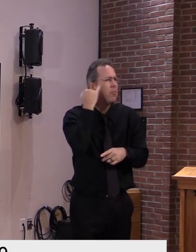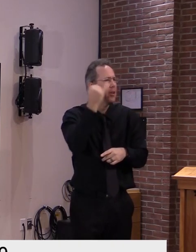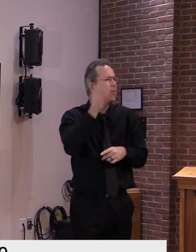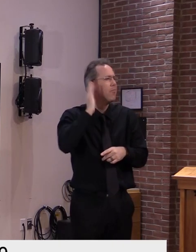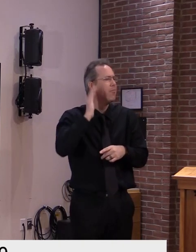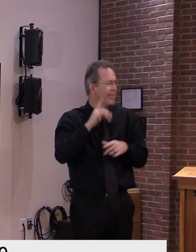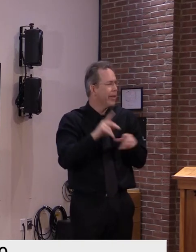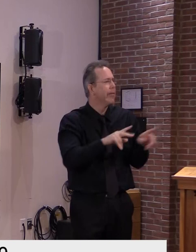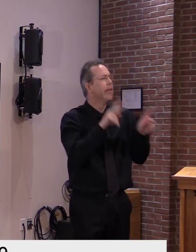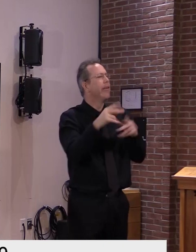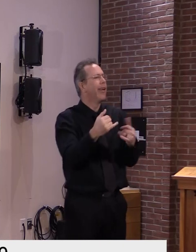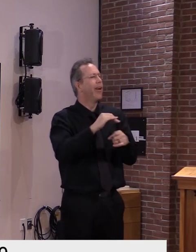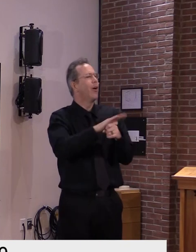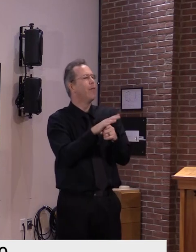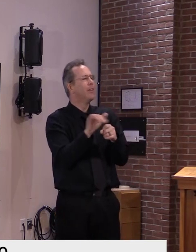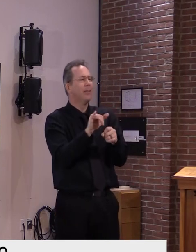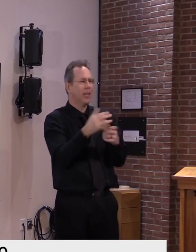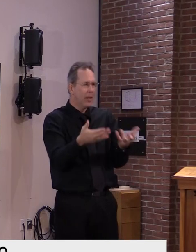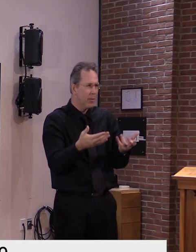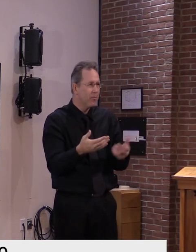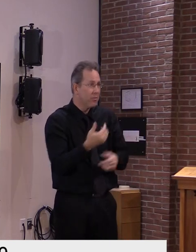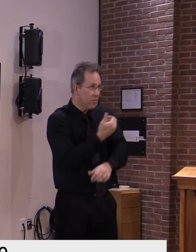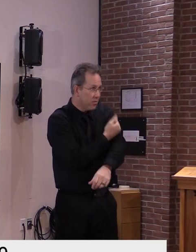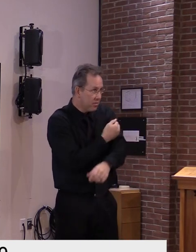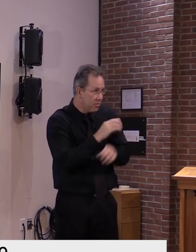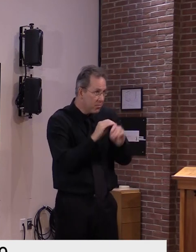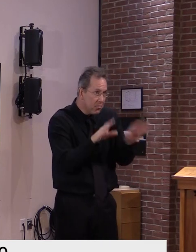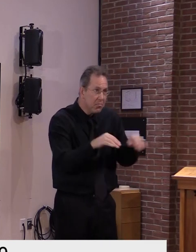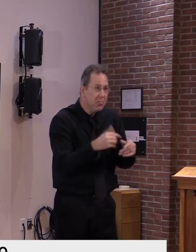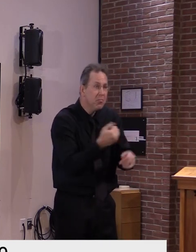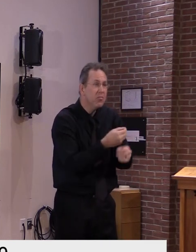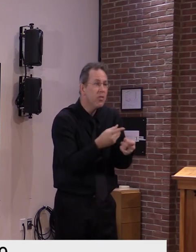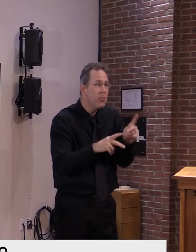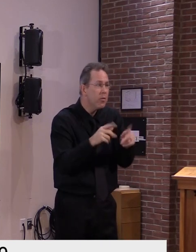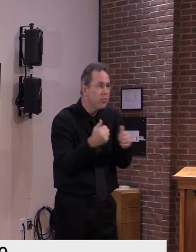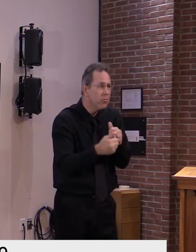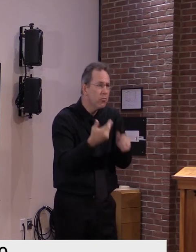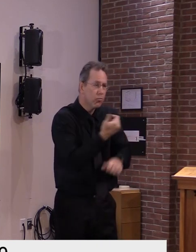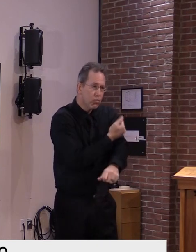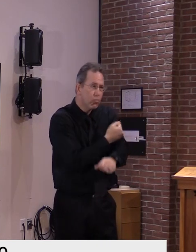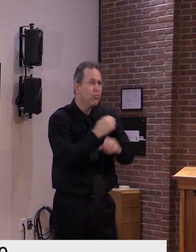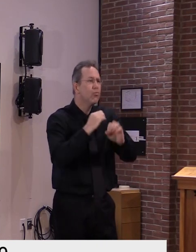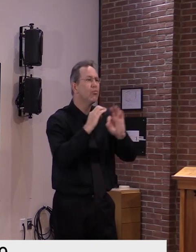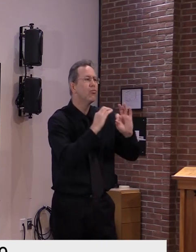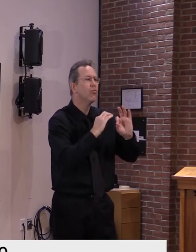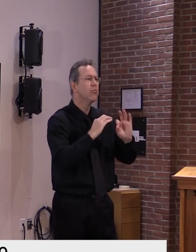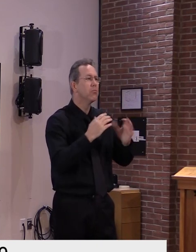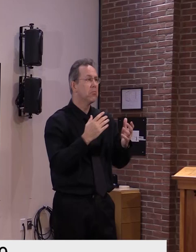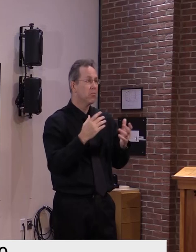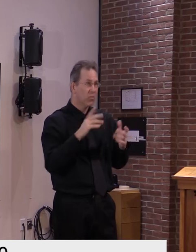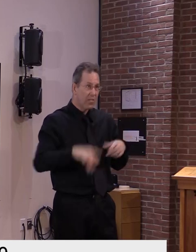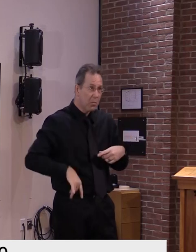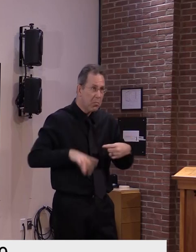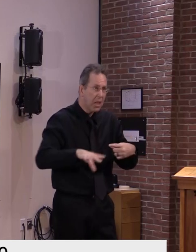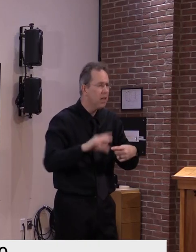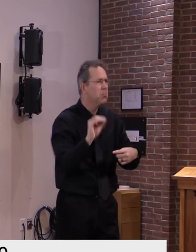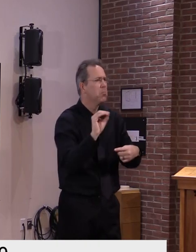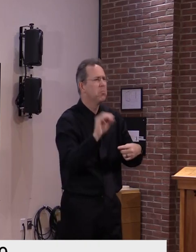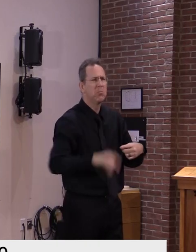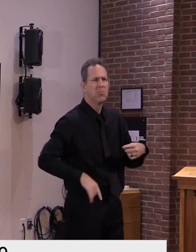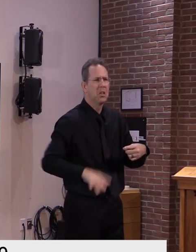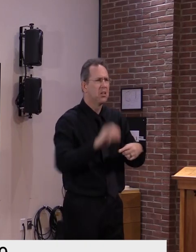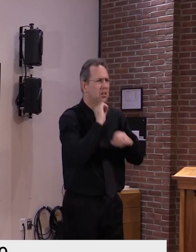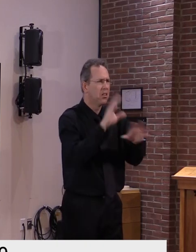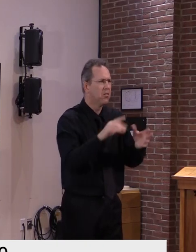be a barrier. The COVID vaccine will be provided to Vermonters at no cost. While providers may charge